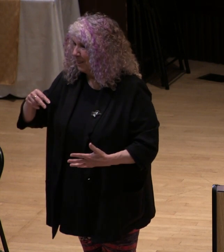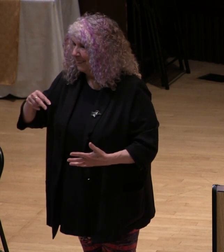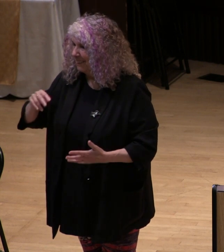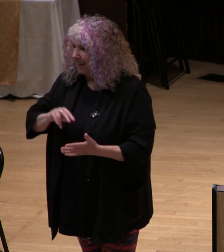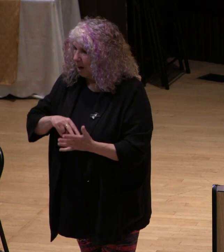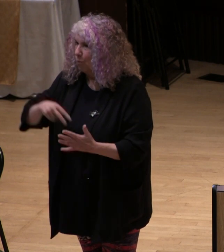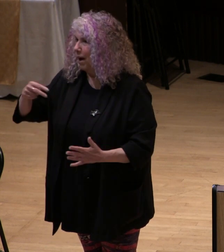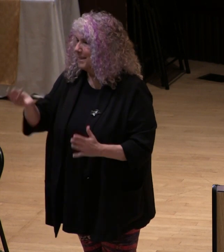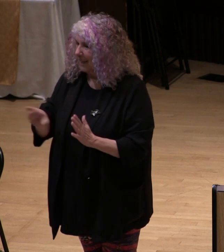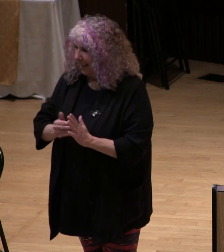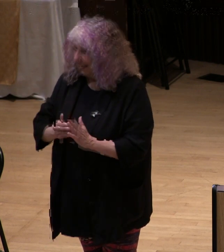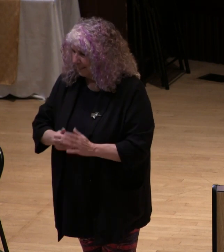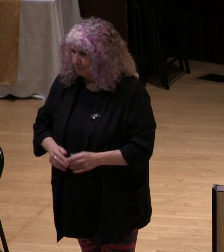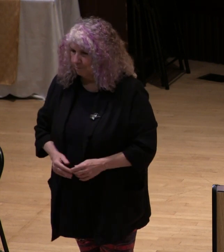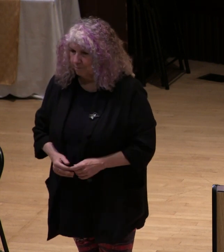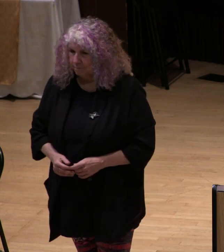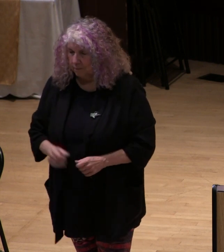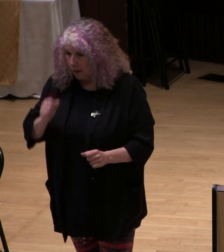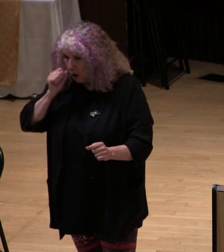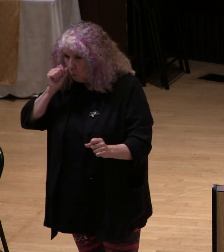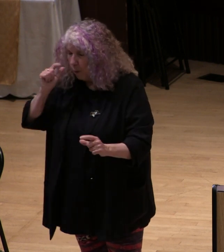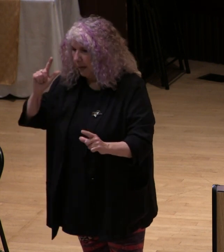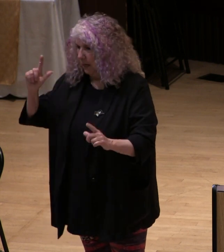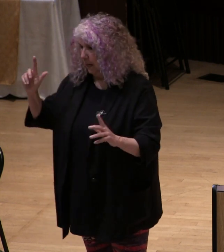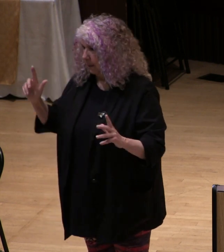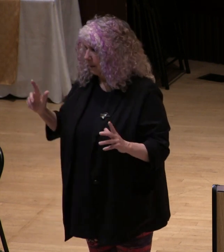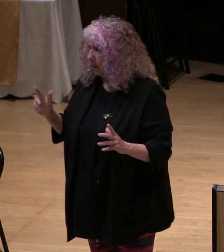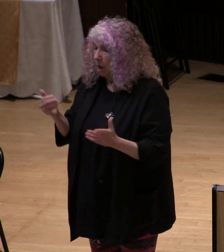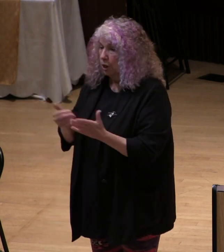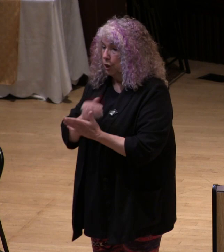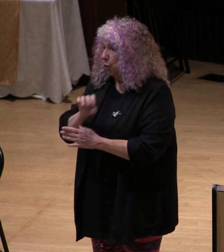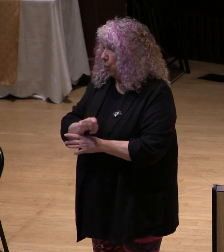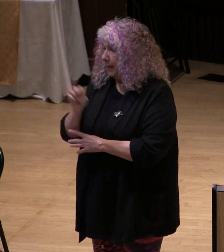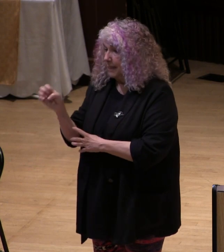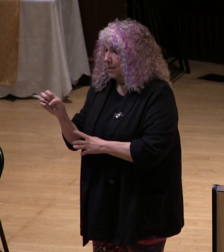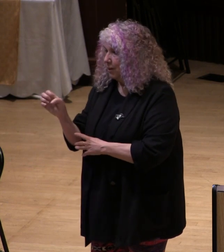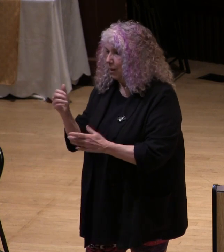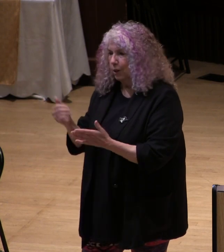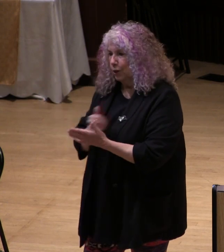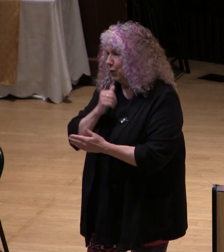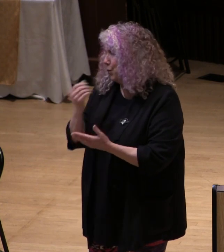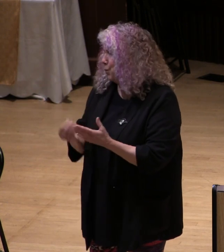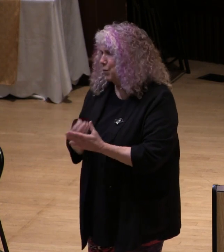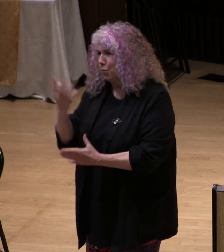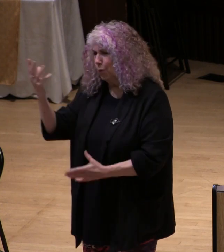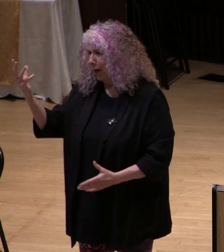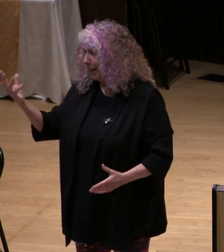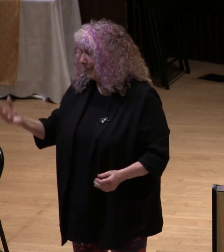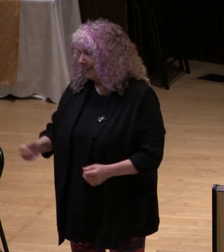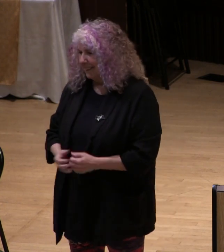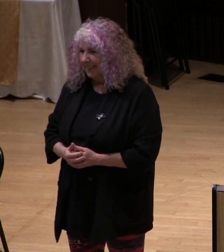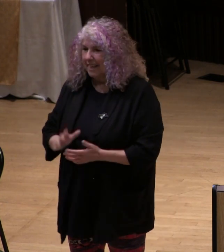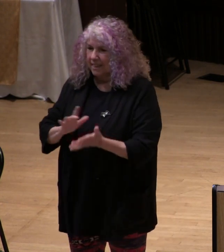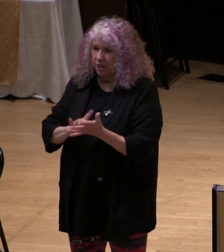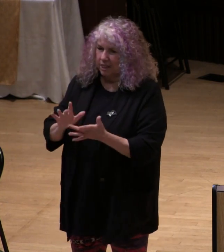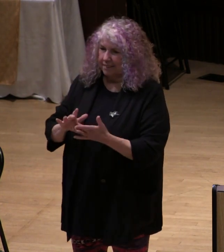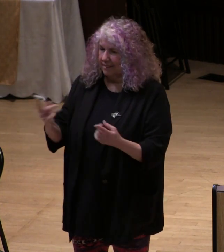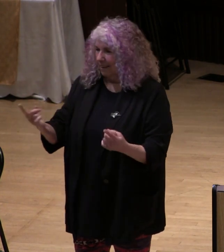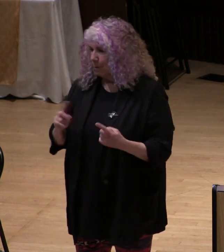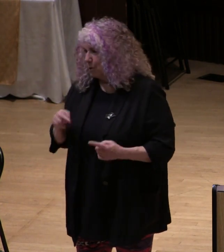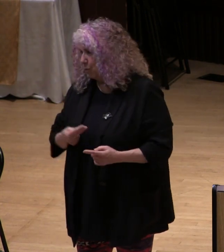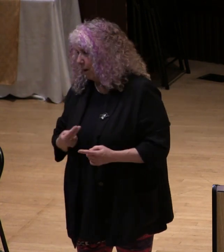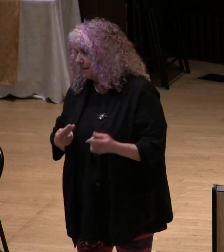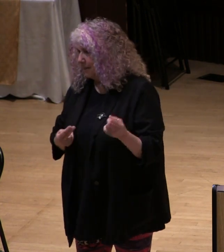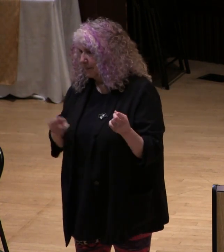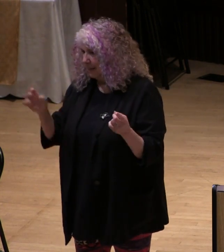again, a waking, a new Easter, a new spring. Jesus comes to us